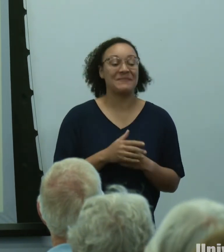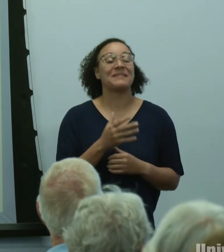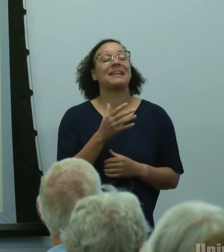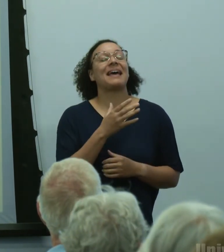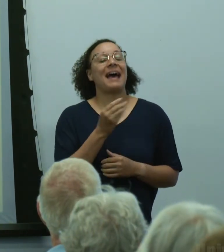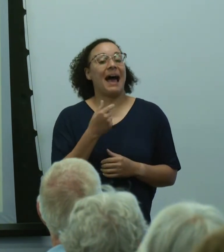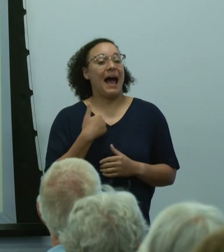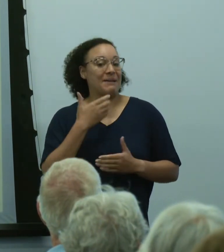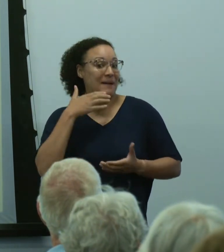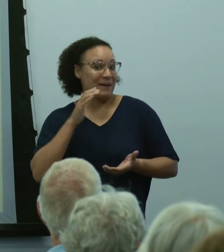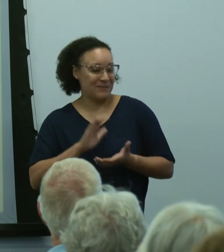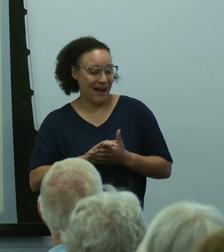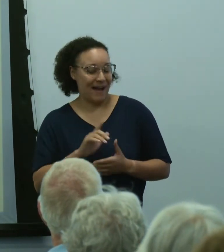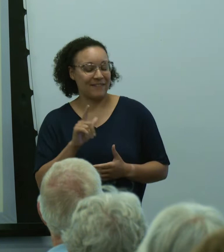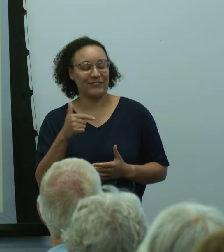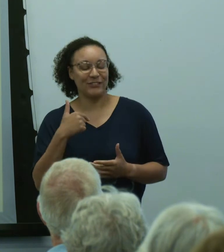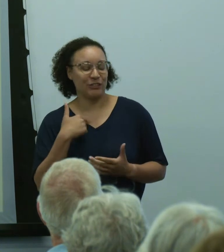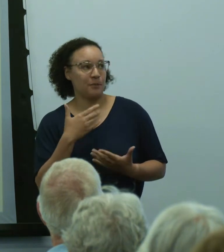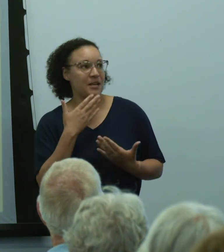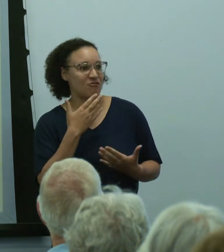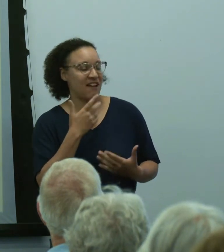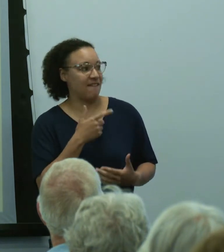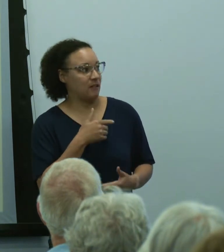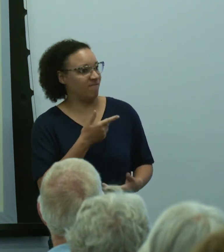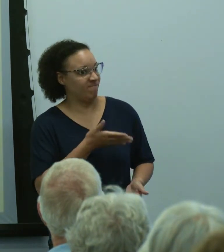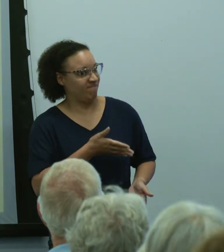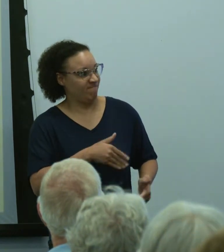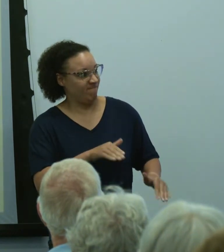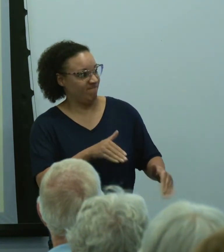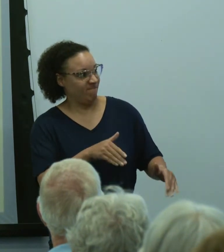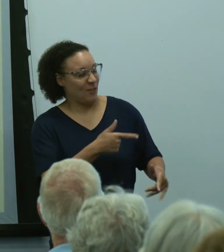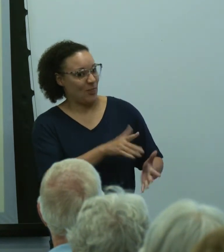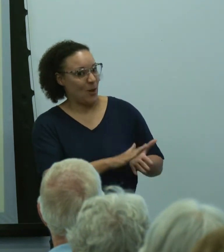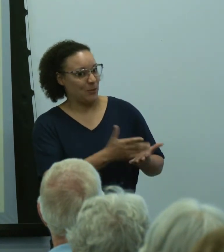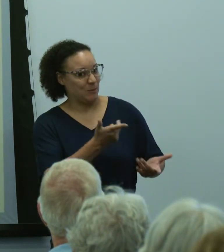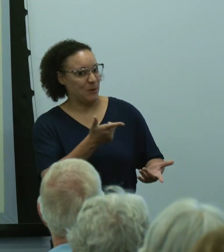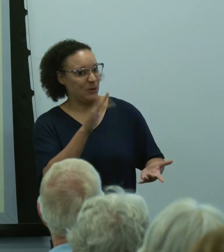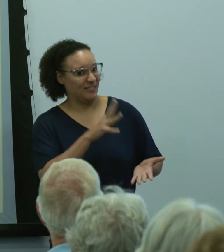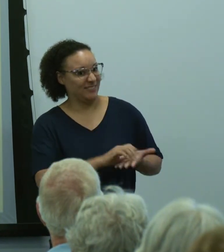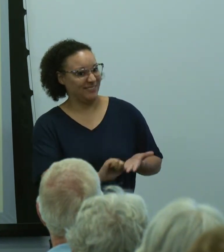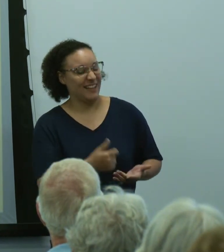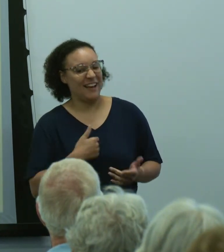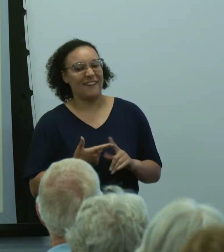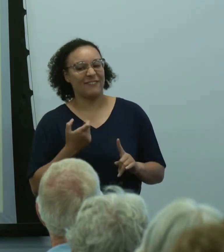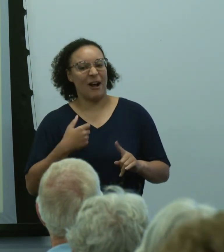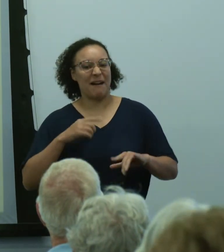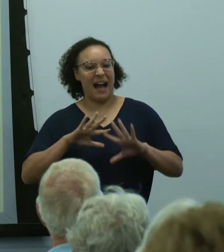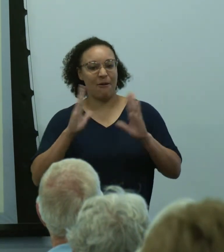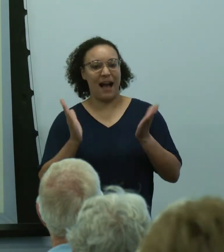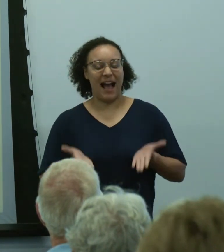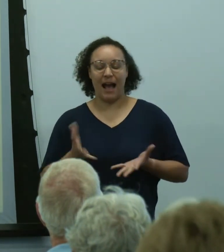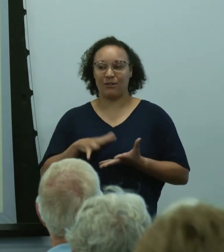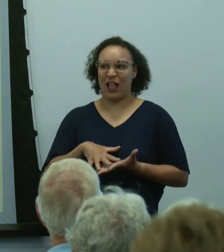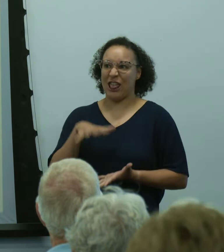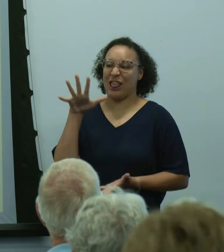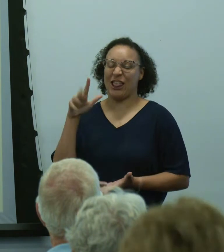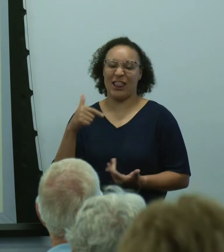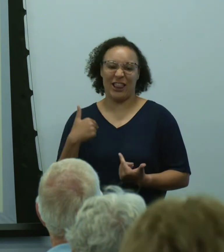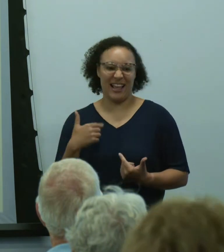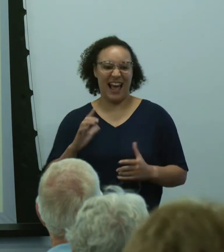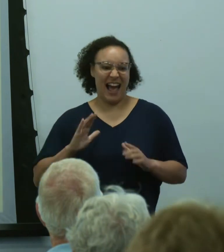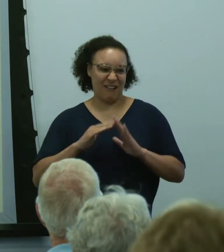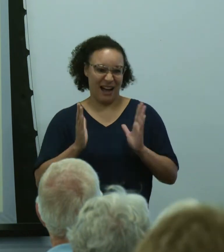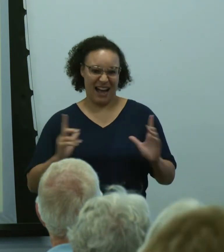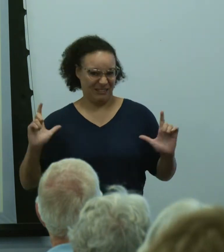And my wife would be very grateful if I could get some of those first editions out of our family room in our condo, which is not that